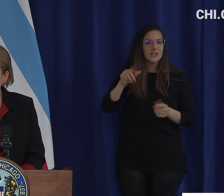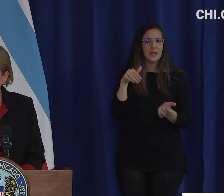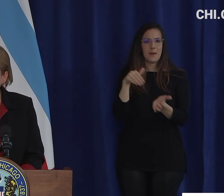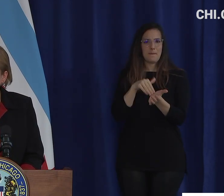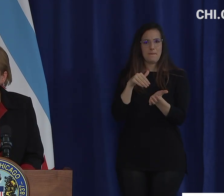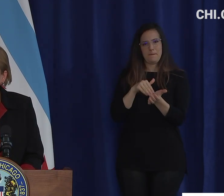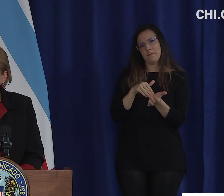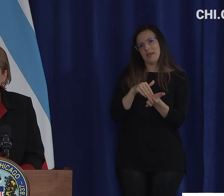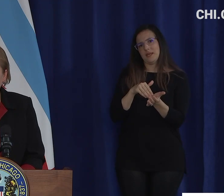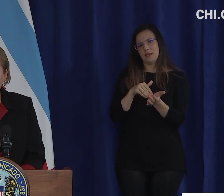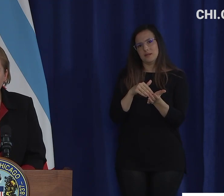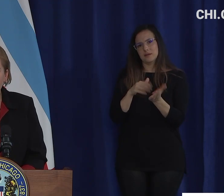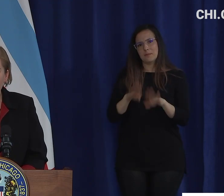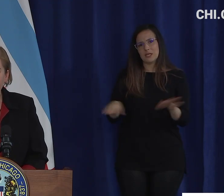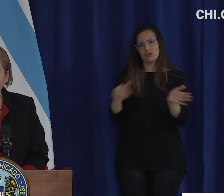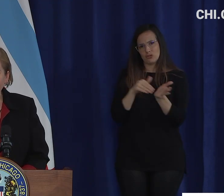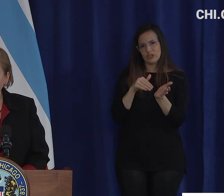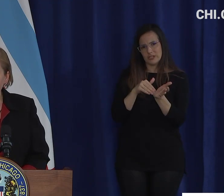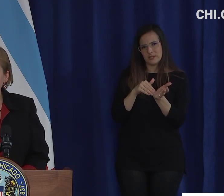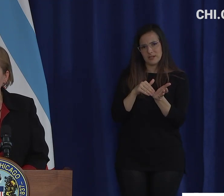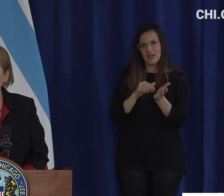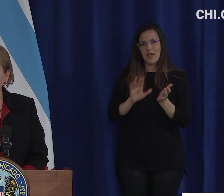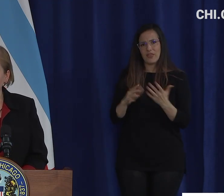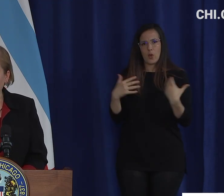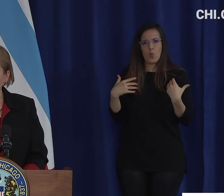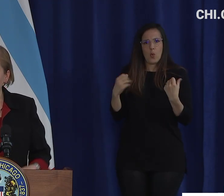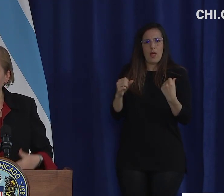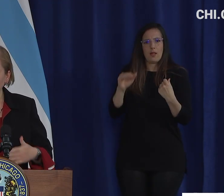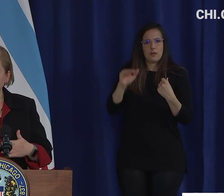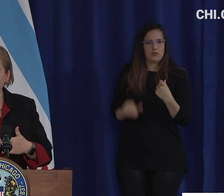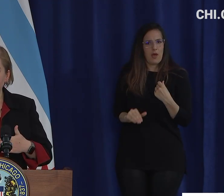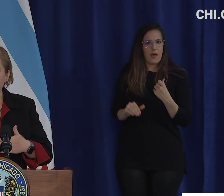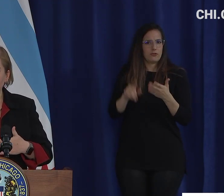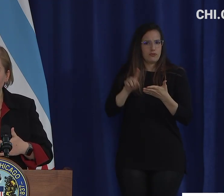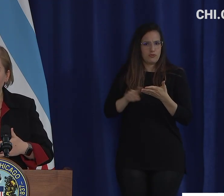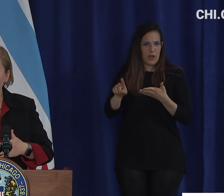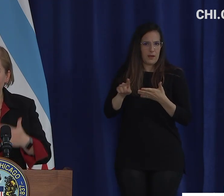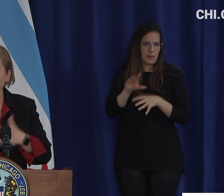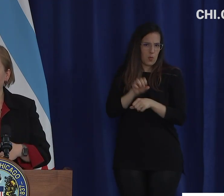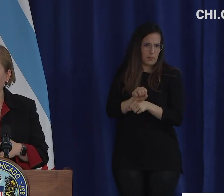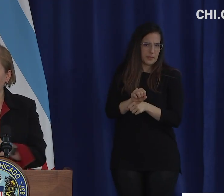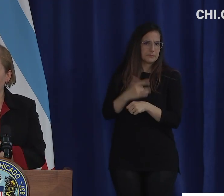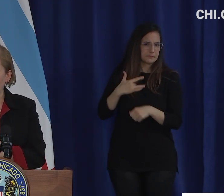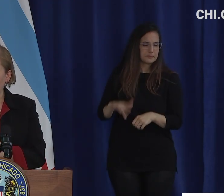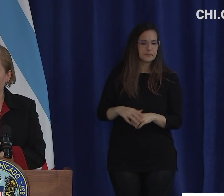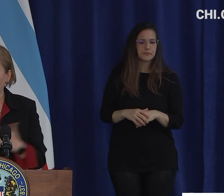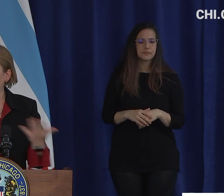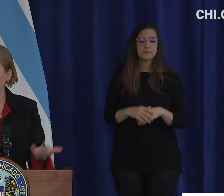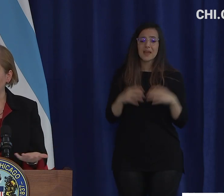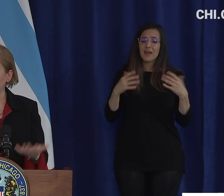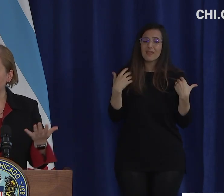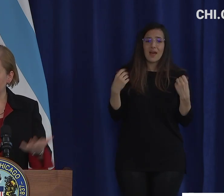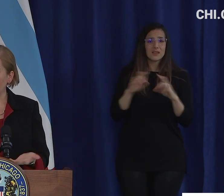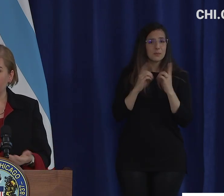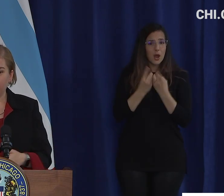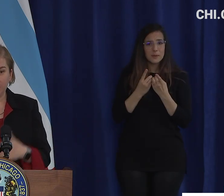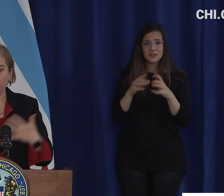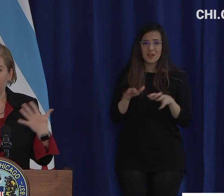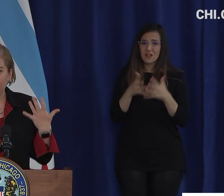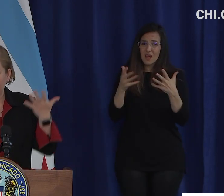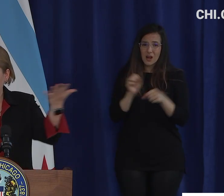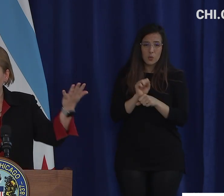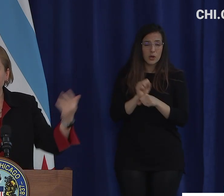child checks, importantly, typically. And the health department's actually done a lot of work to make sure that people and pediatricians know